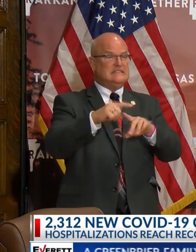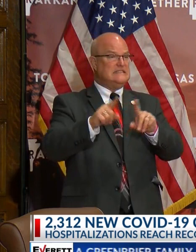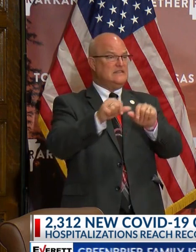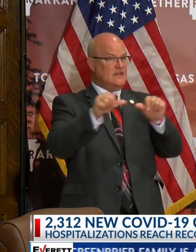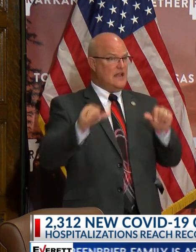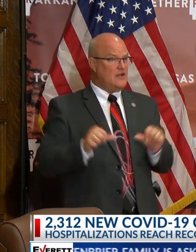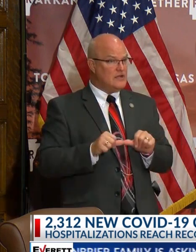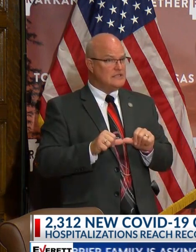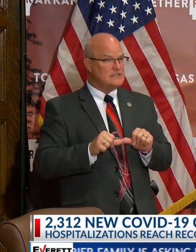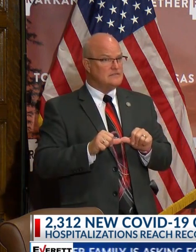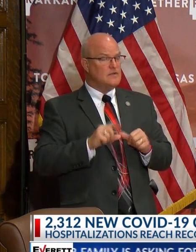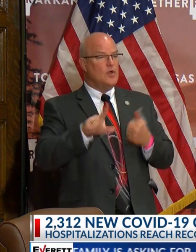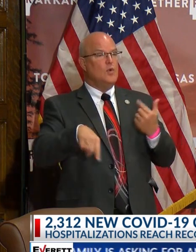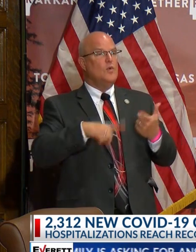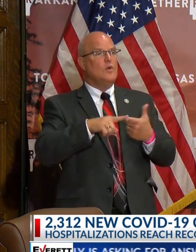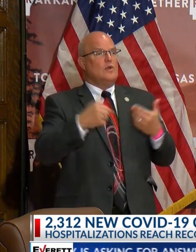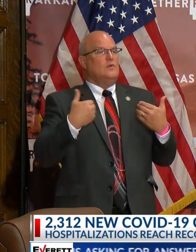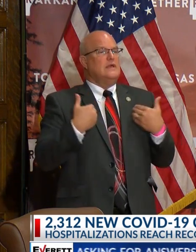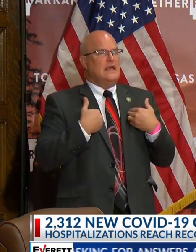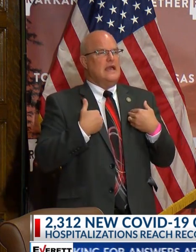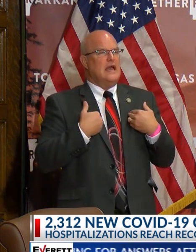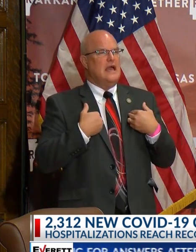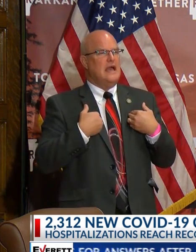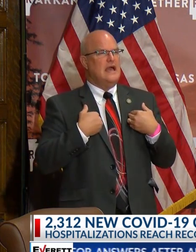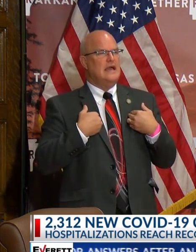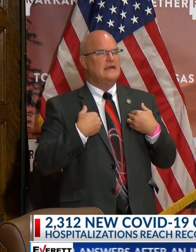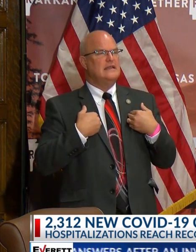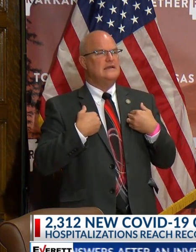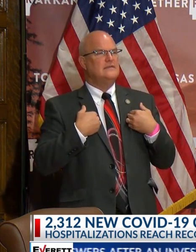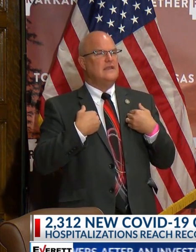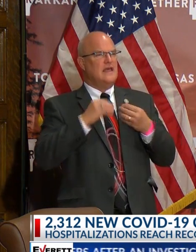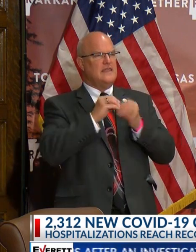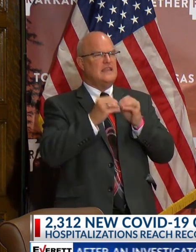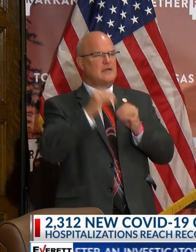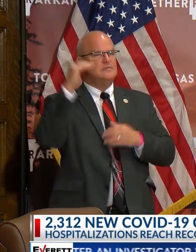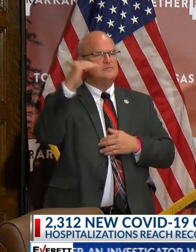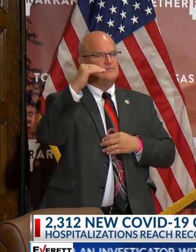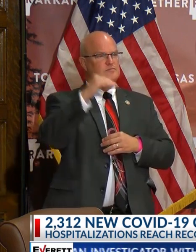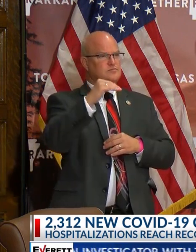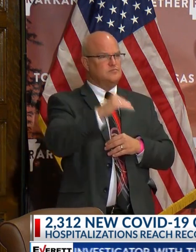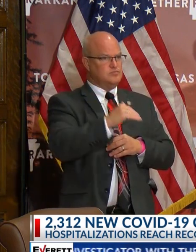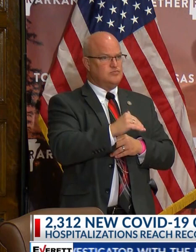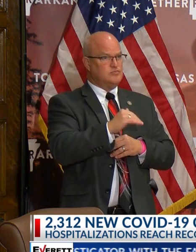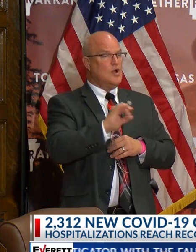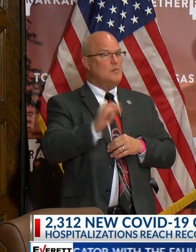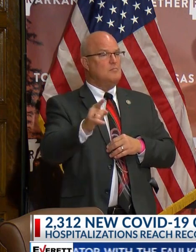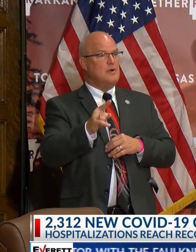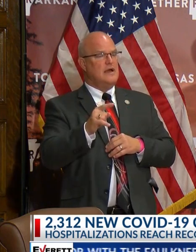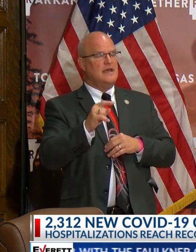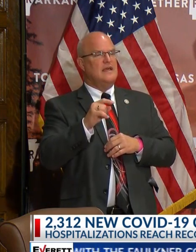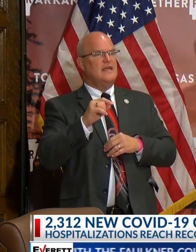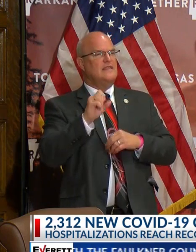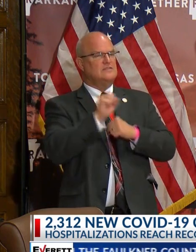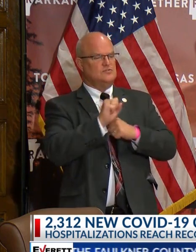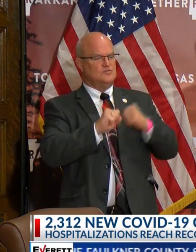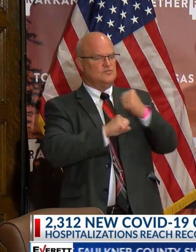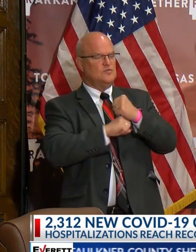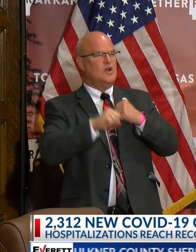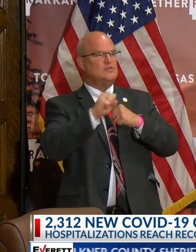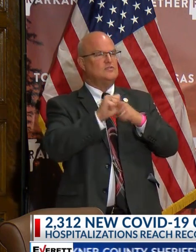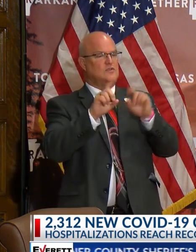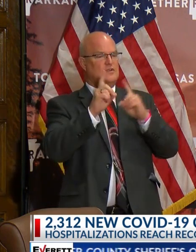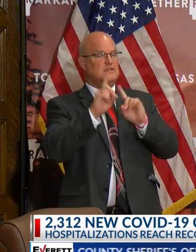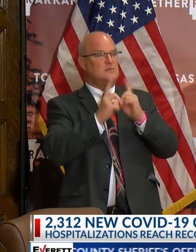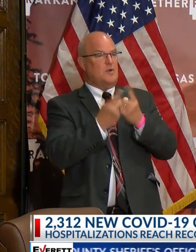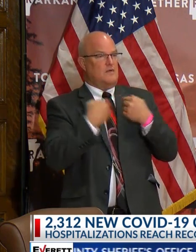areas. Whenever we had a decline in our caseload, but also the infrastructure of the Department of Health